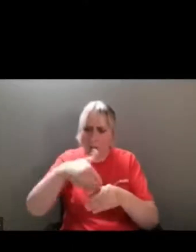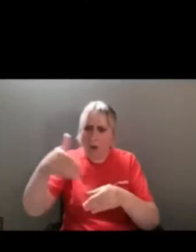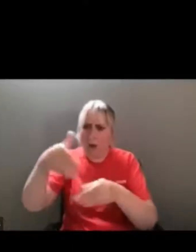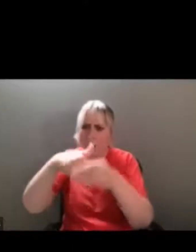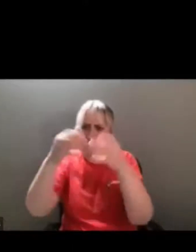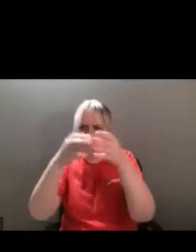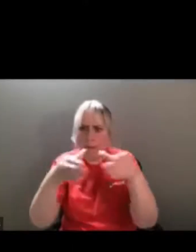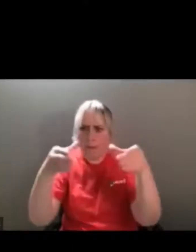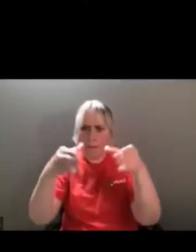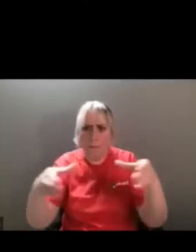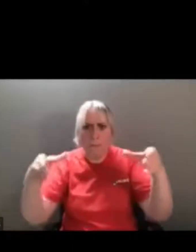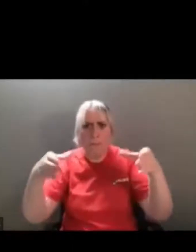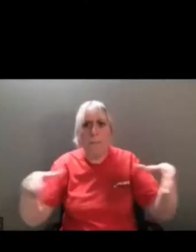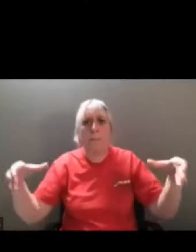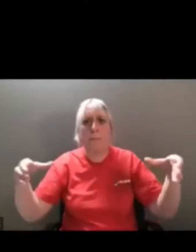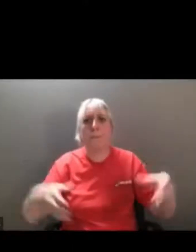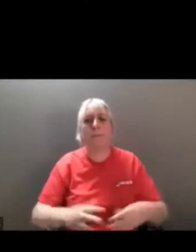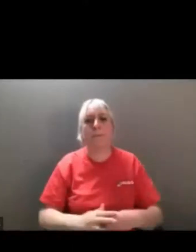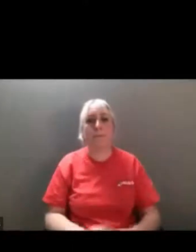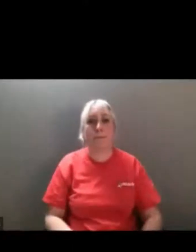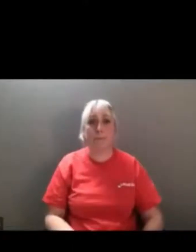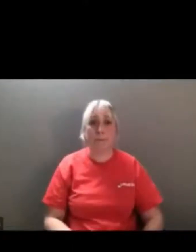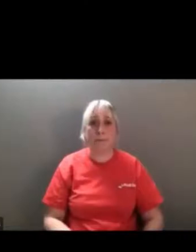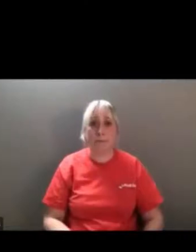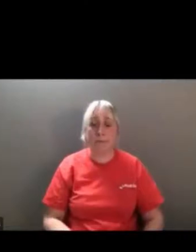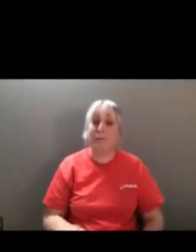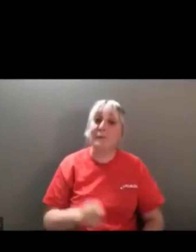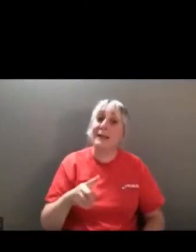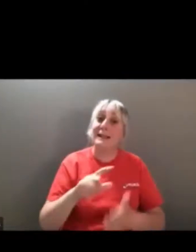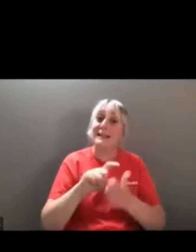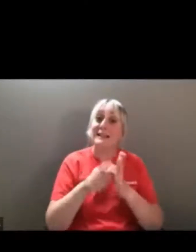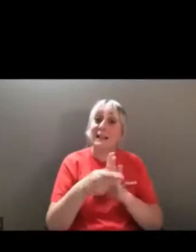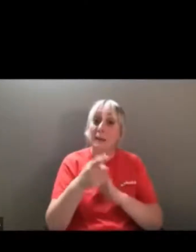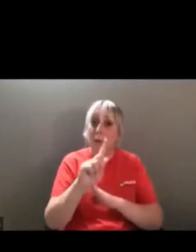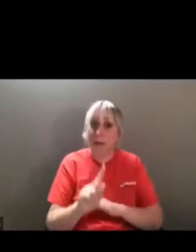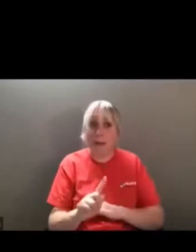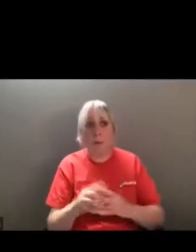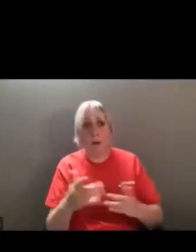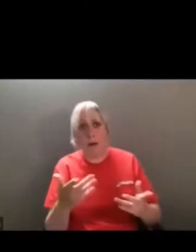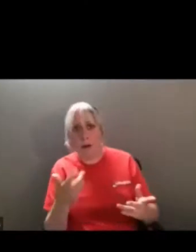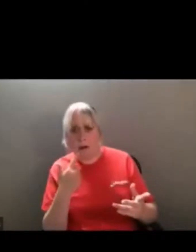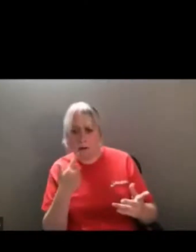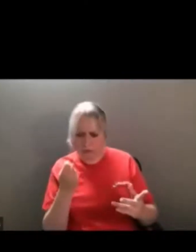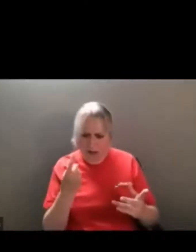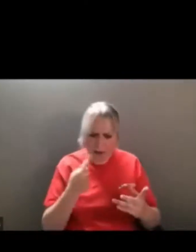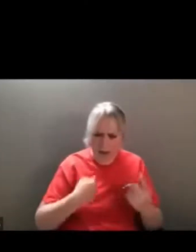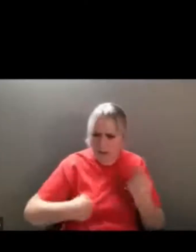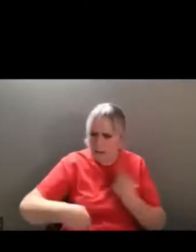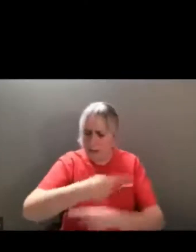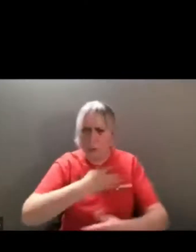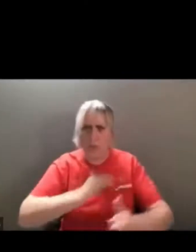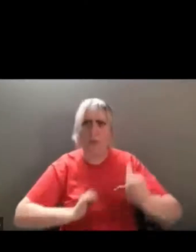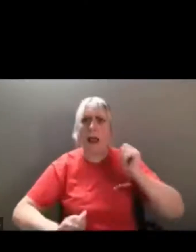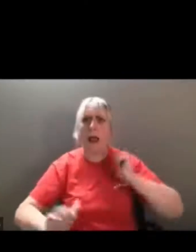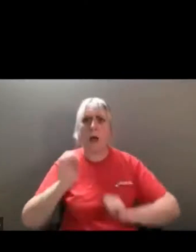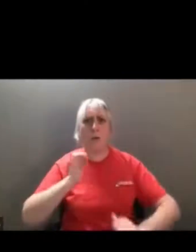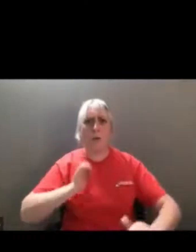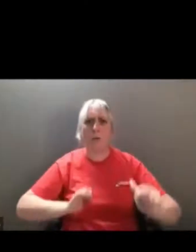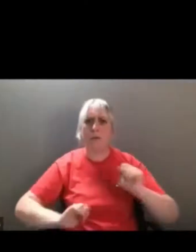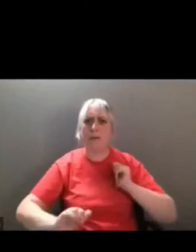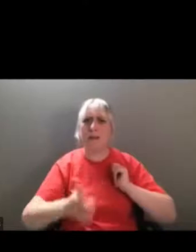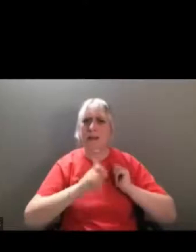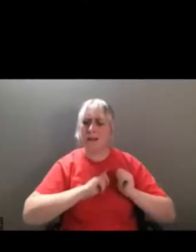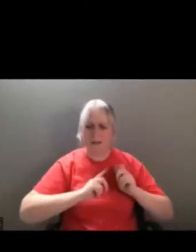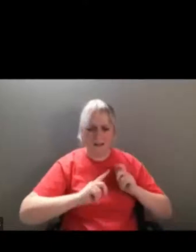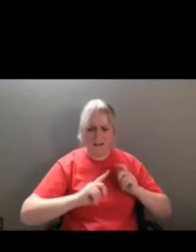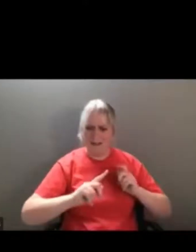disability movement. In these moments, disabled people find pride in our identities as we transcend the victim role of the oppressed